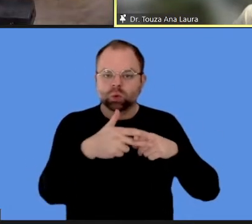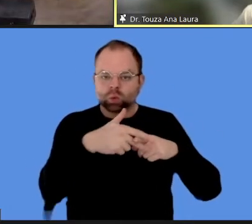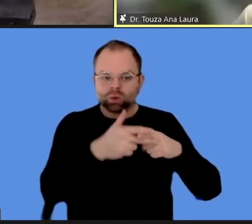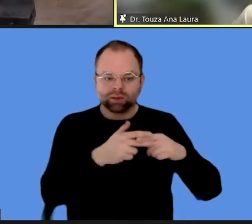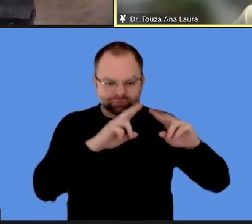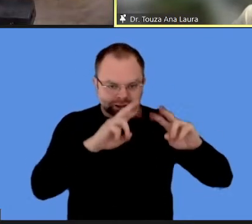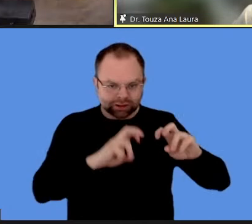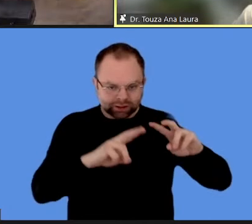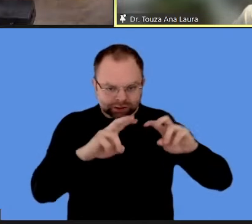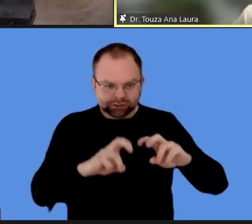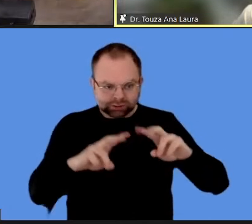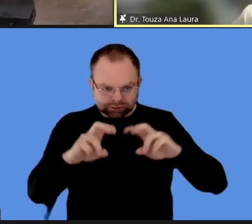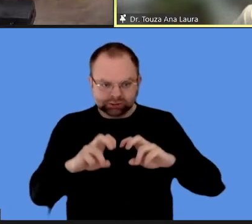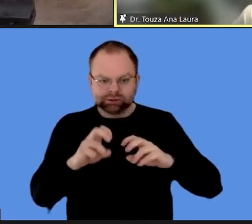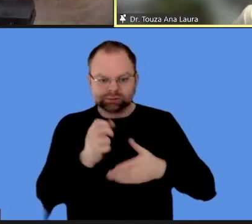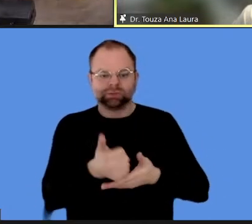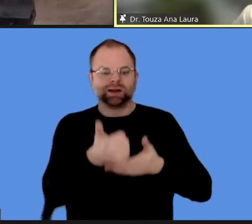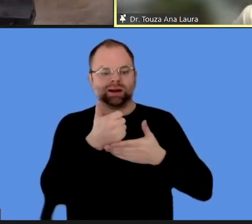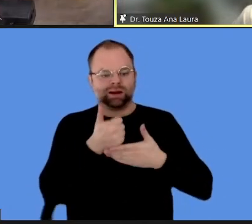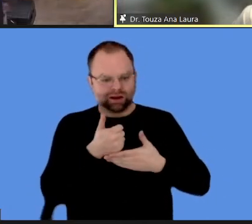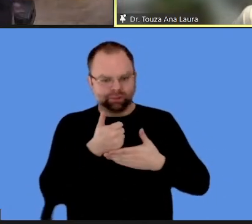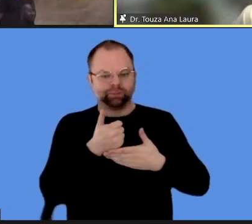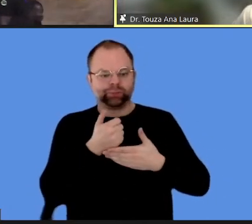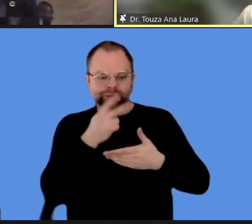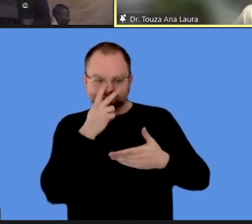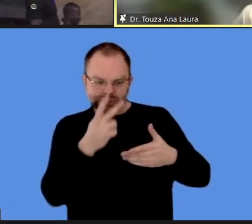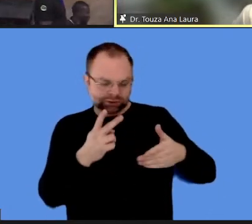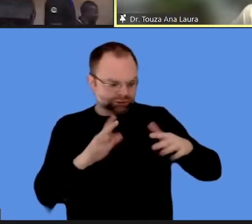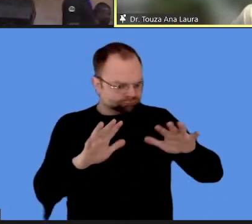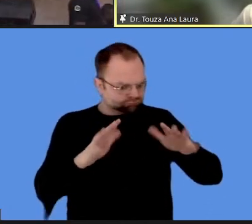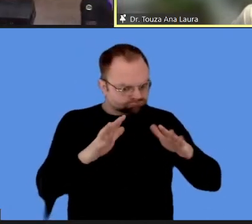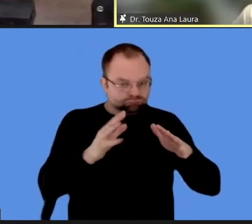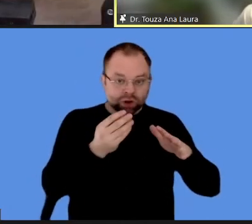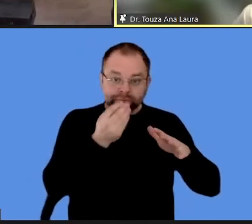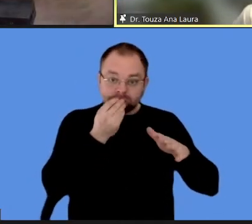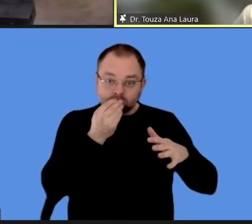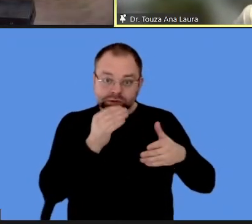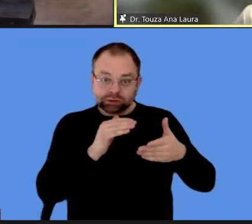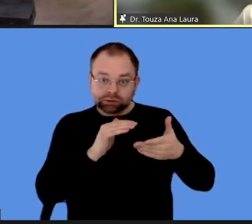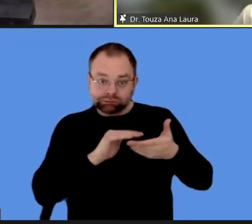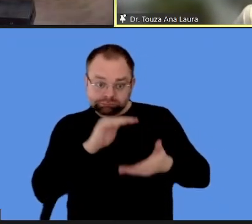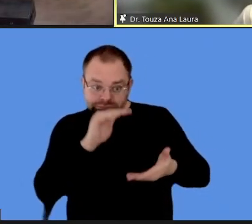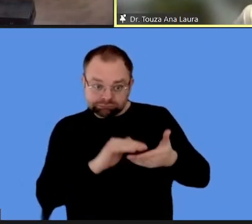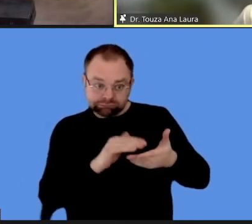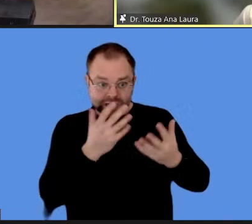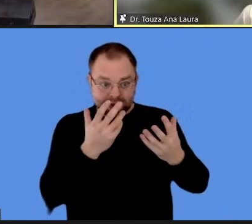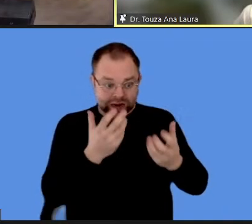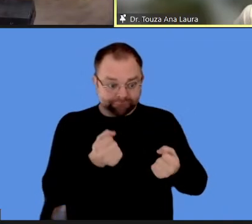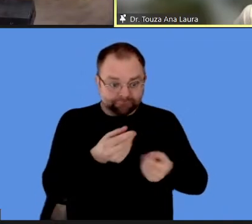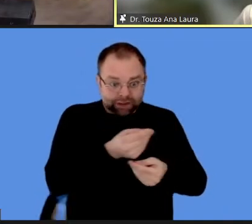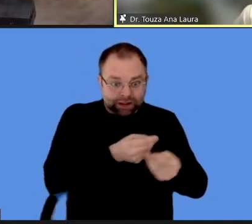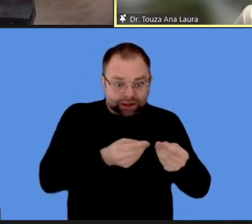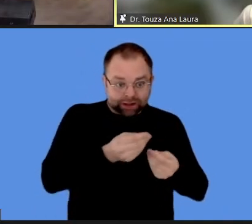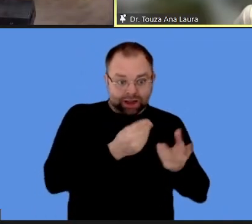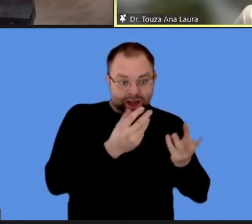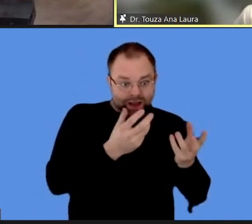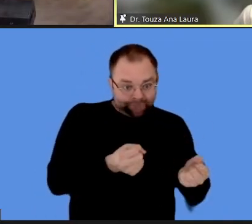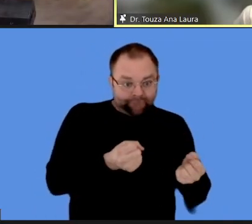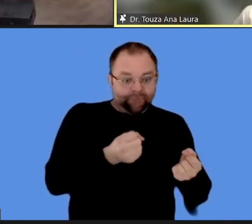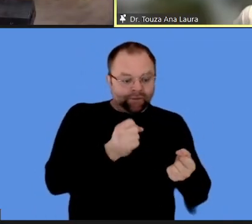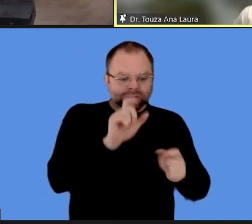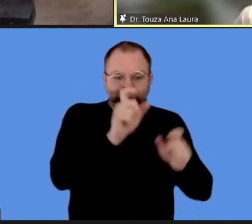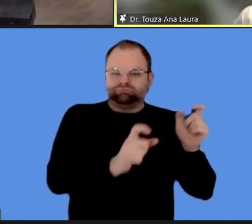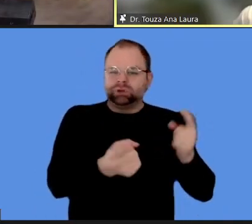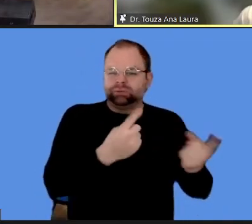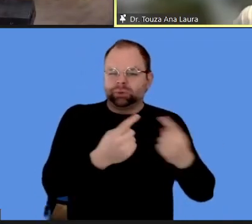and also help to understand the differences, this survey,